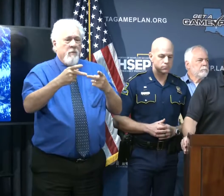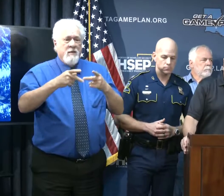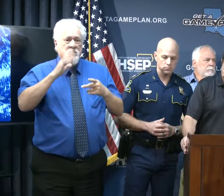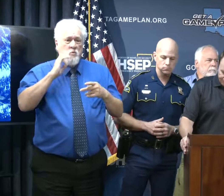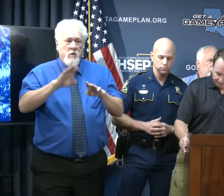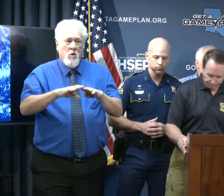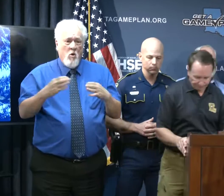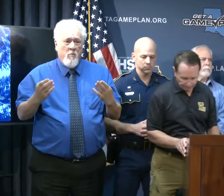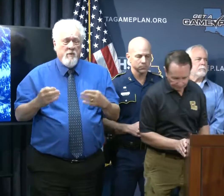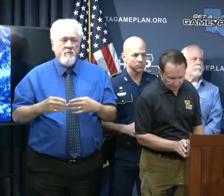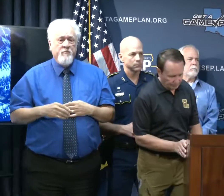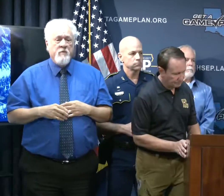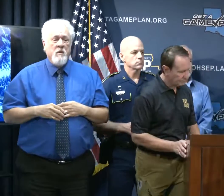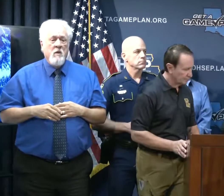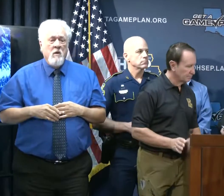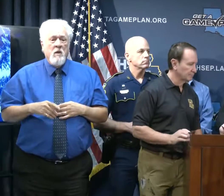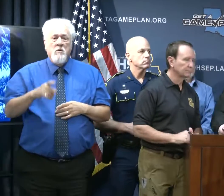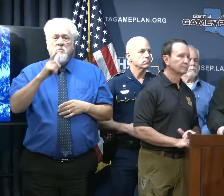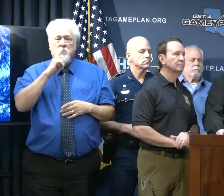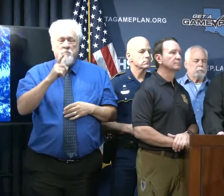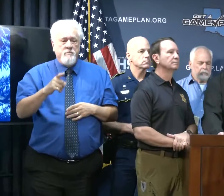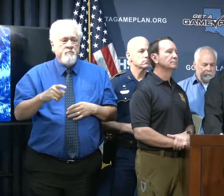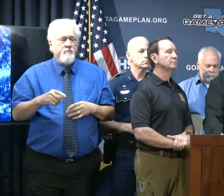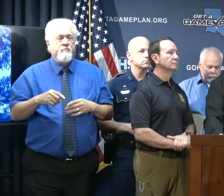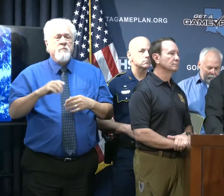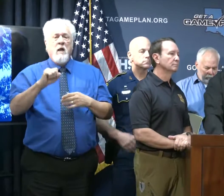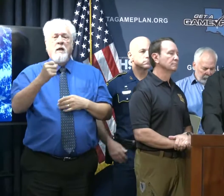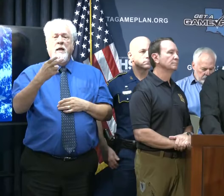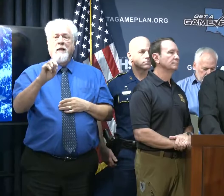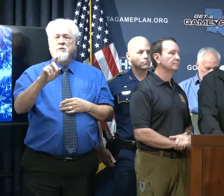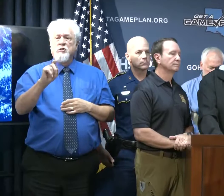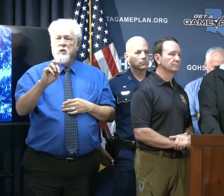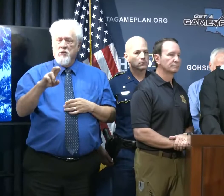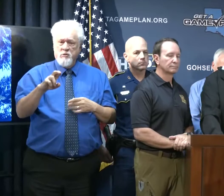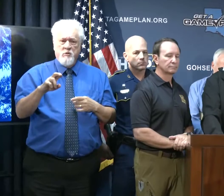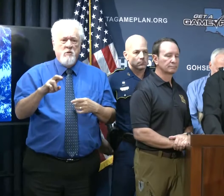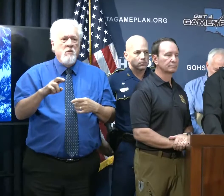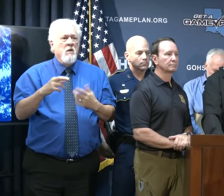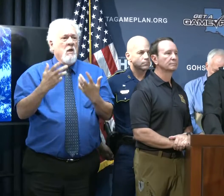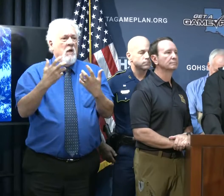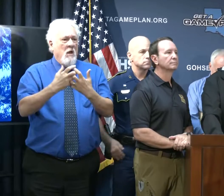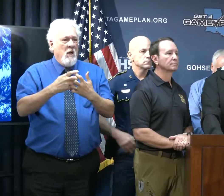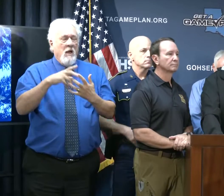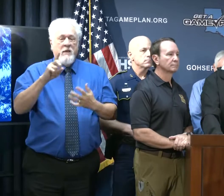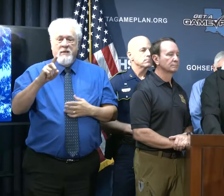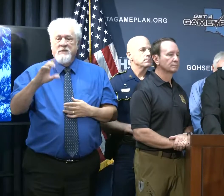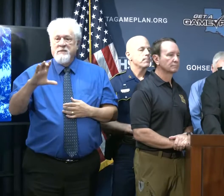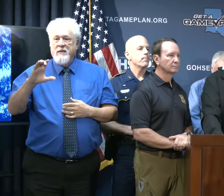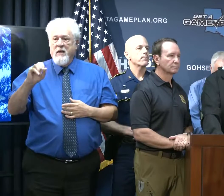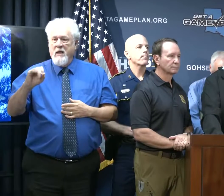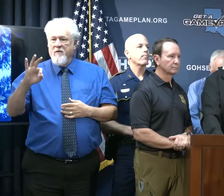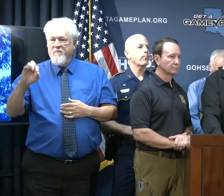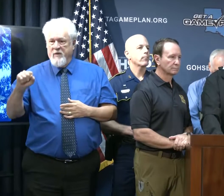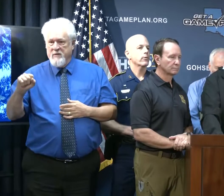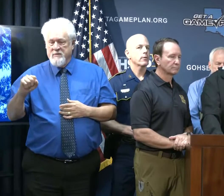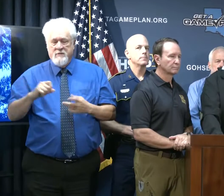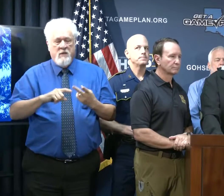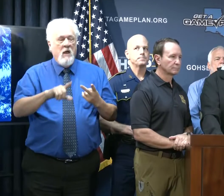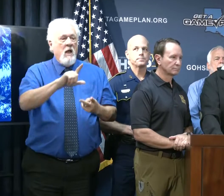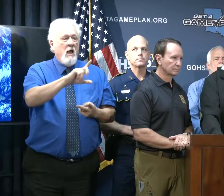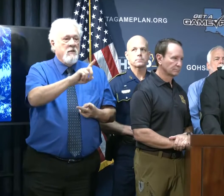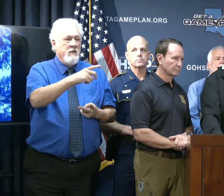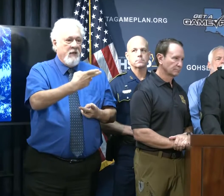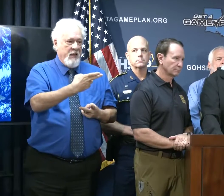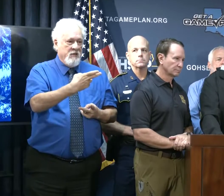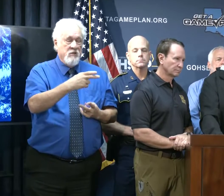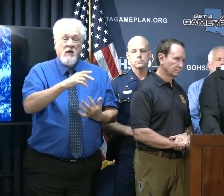John. Sure, it's a combination. Our sheltering process is a combination. It's run by DCFS as well as LDH. When you're talking